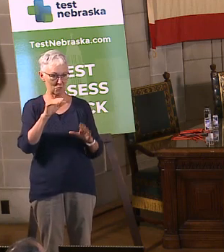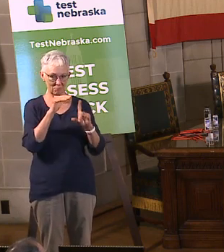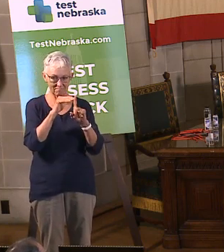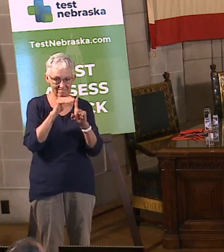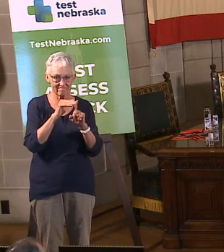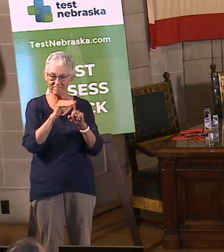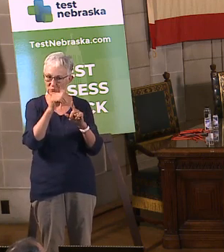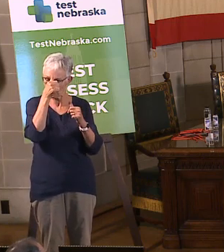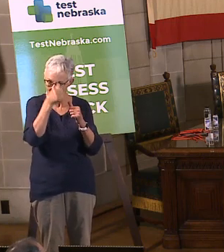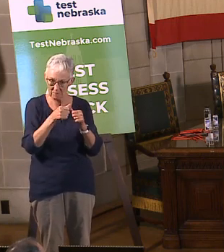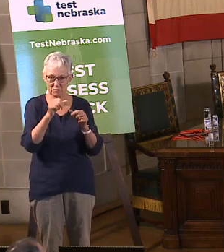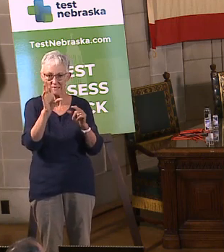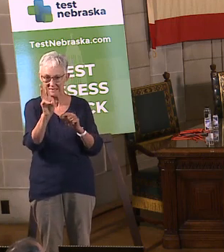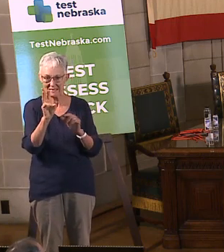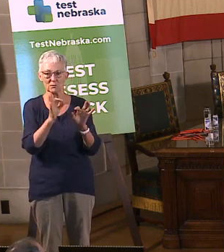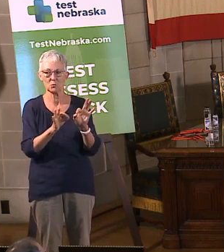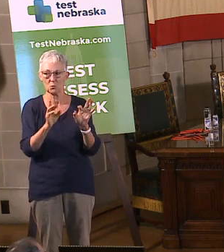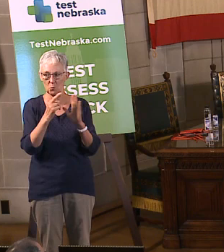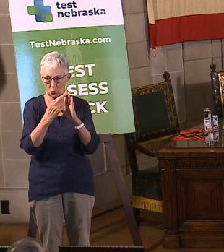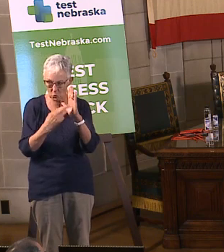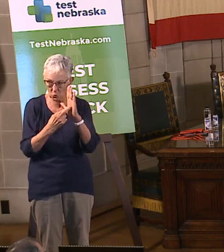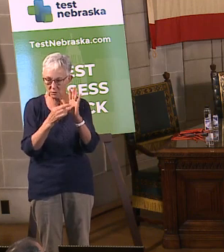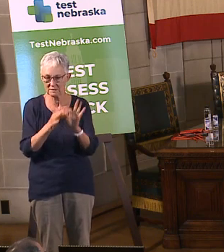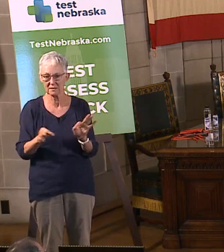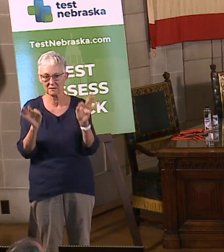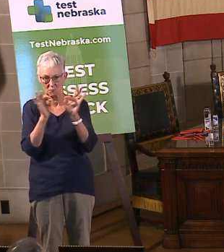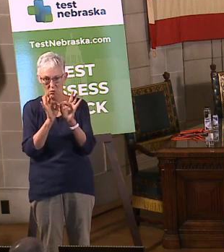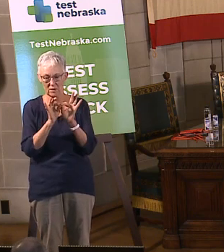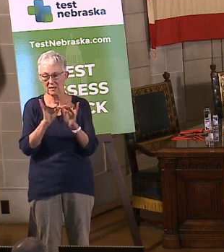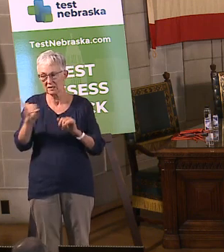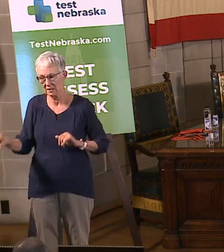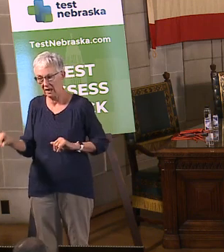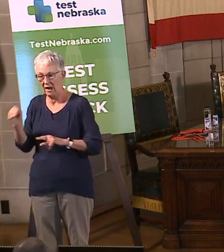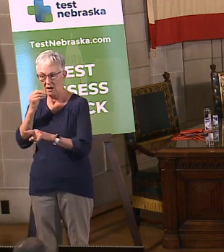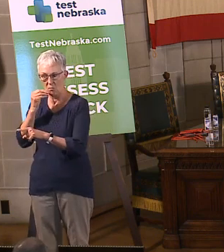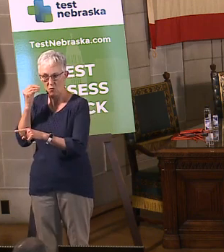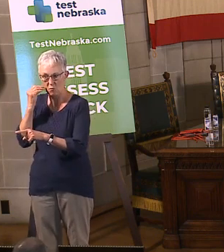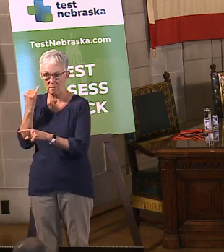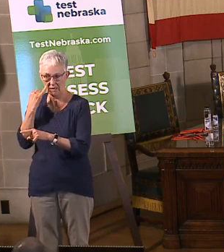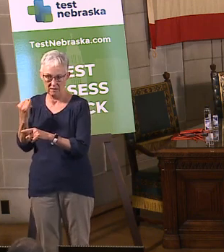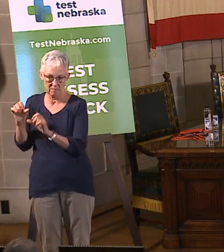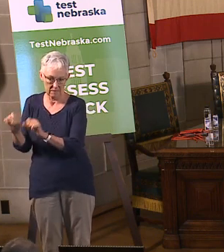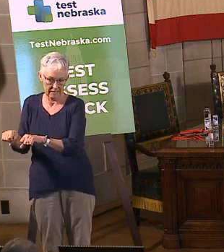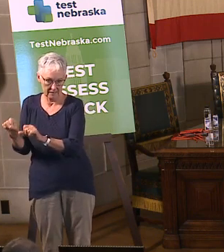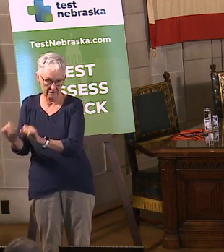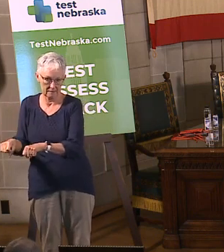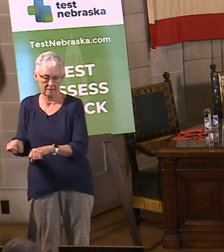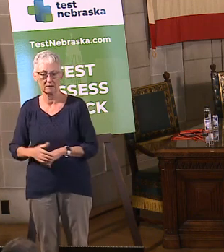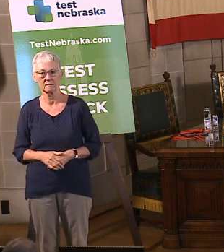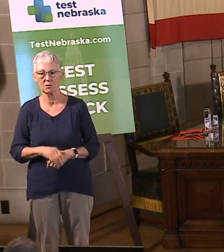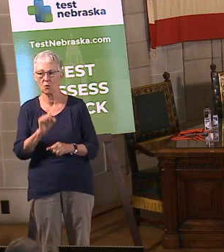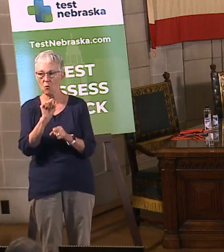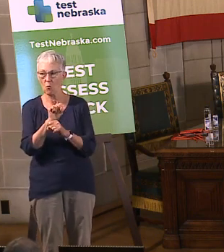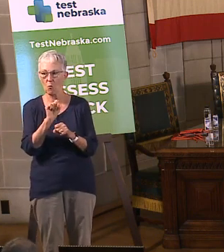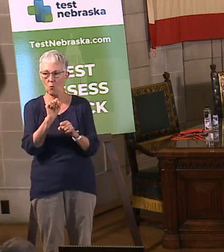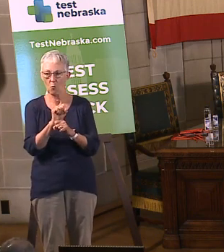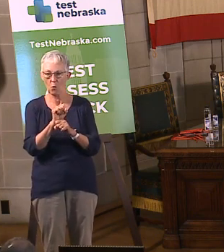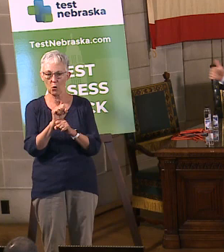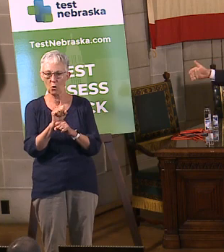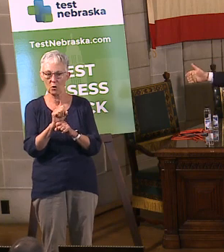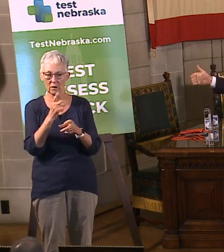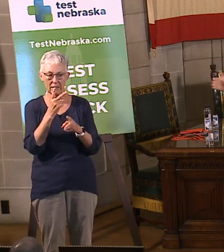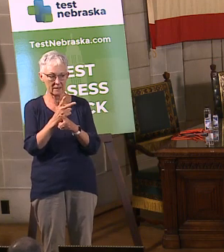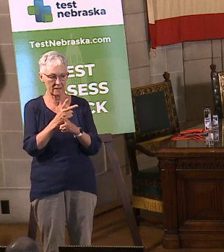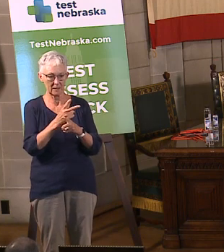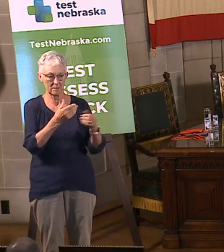healthy. Again, avoid unnecessary trips outside your home is rule number 1. Number 2, work in a socially distanced way. Keep